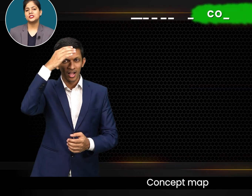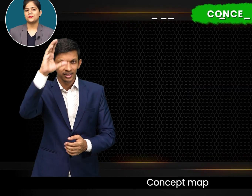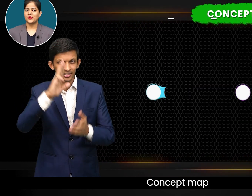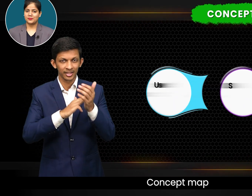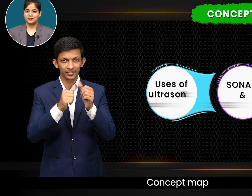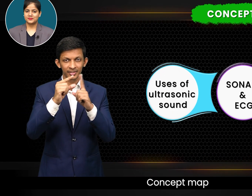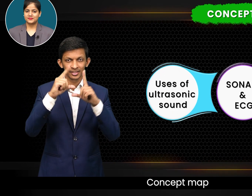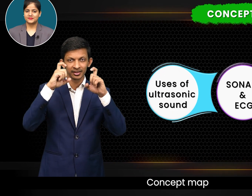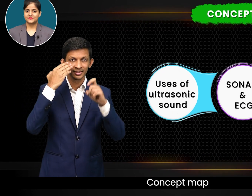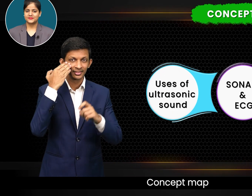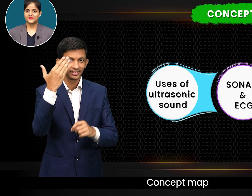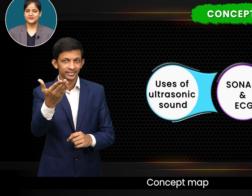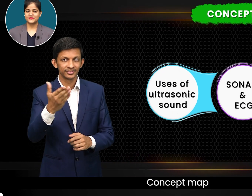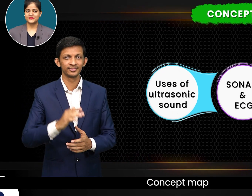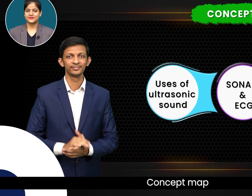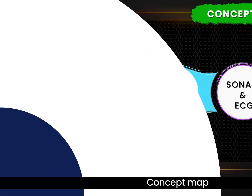concept map.